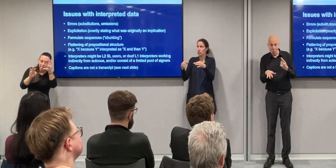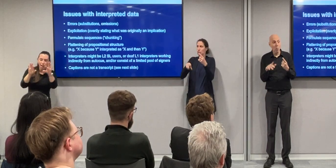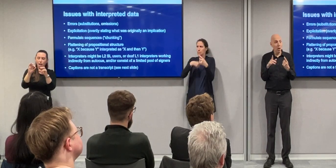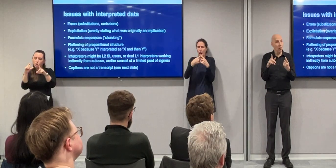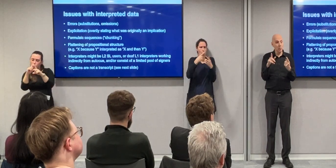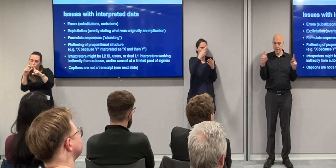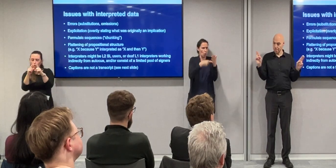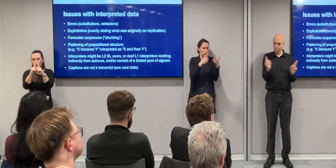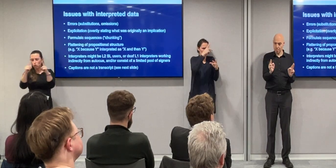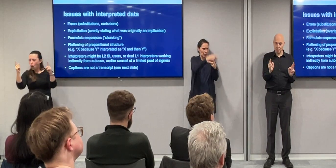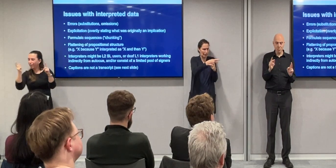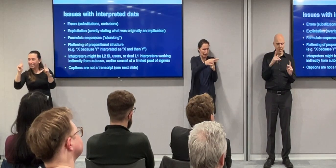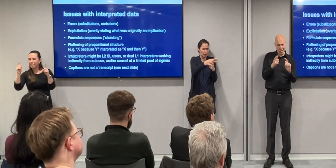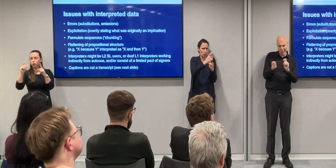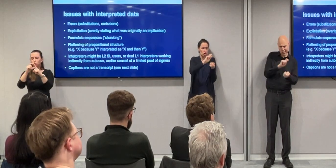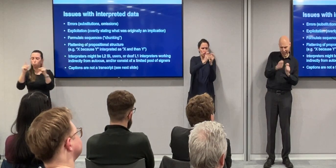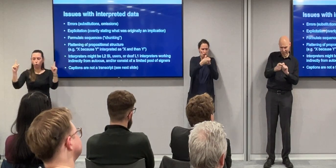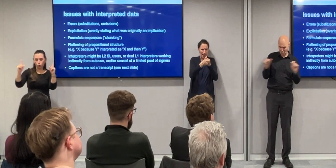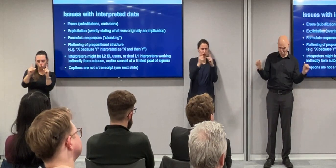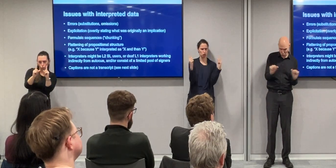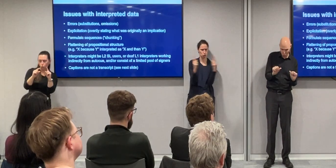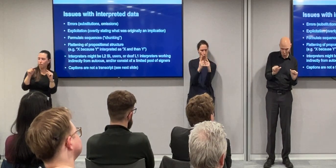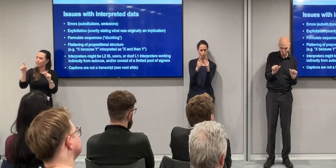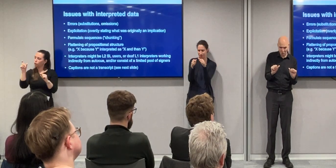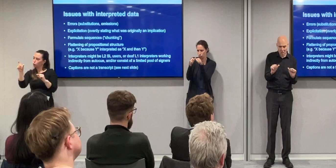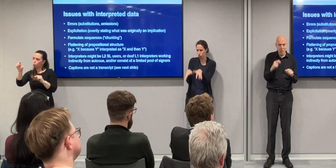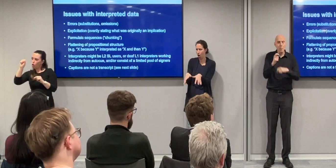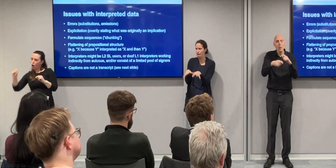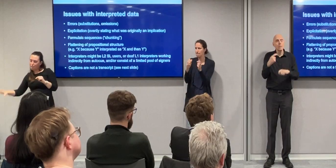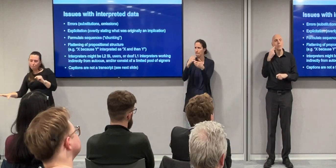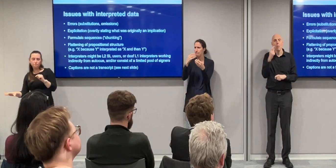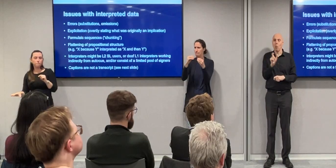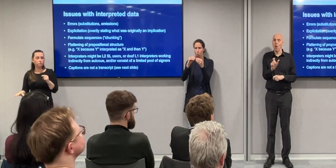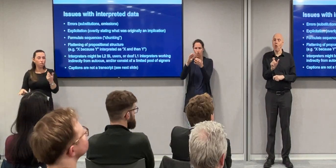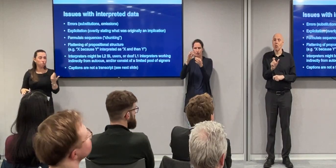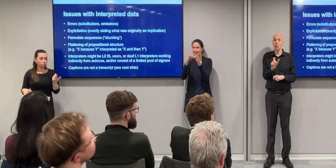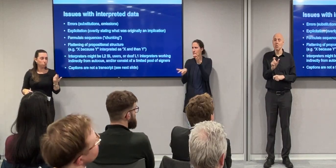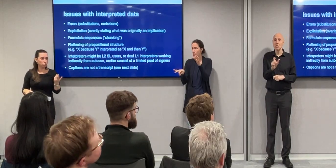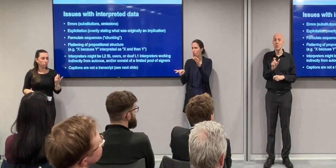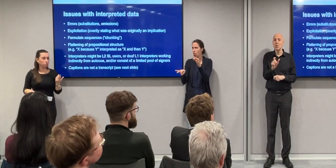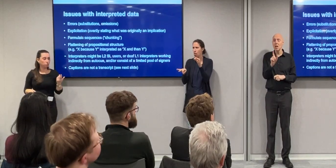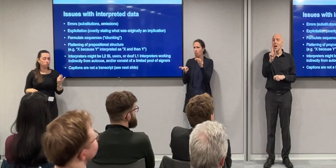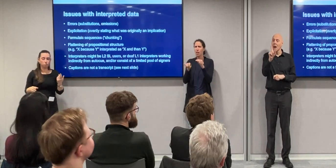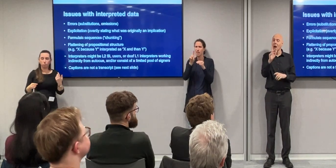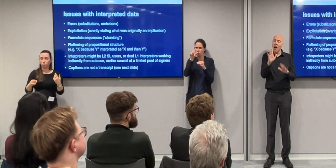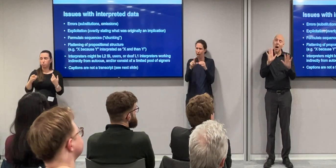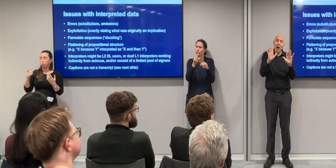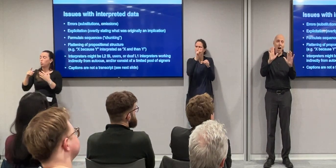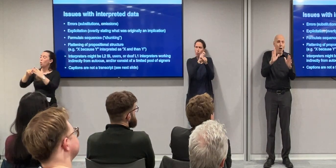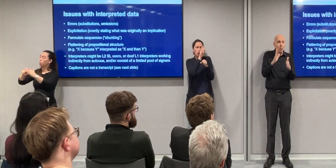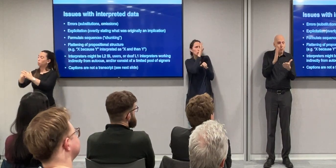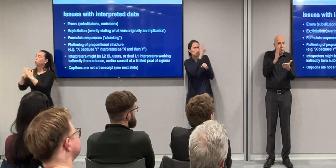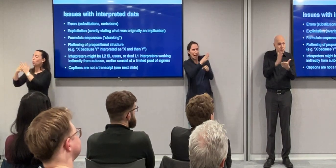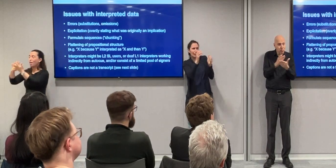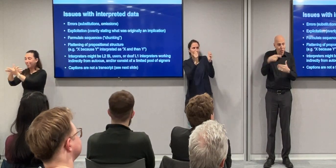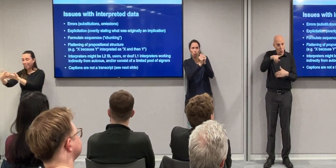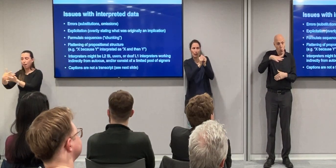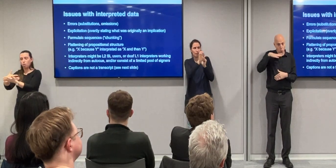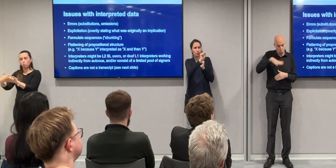drop, what to change, what to shorten, what to simplify. Ideally, you should be working with the source language where at all